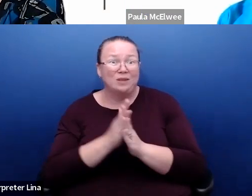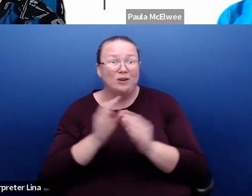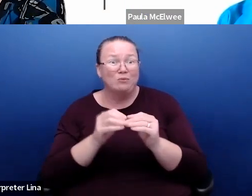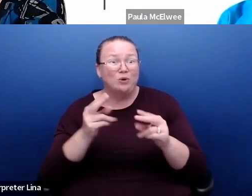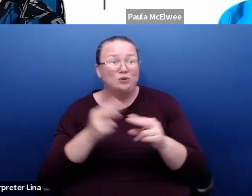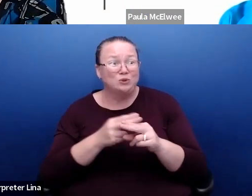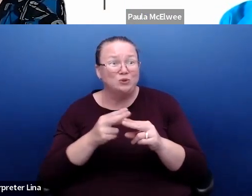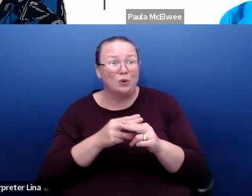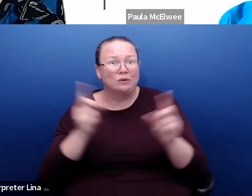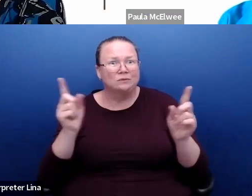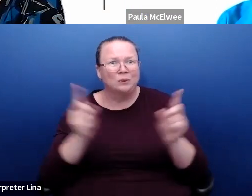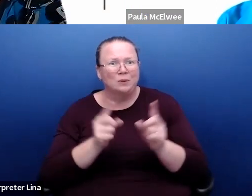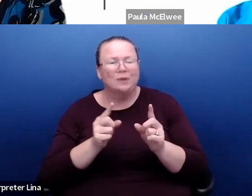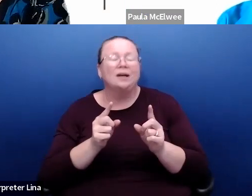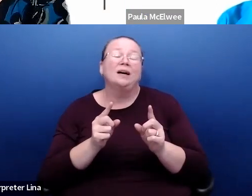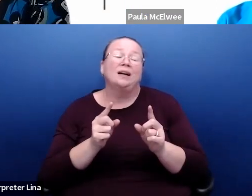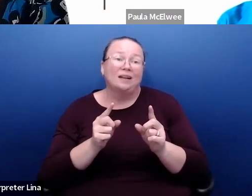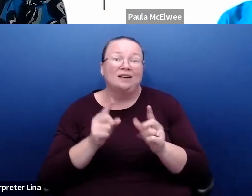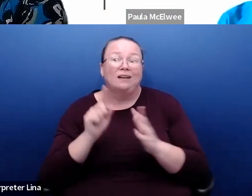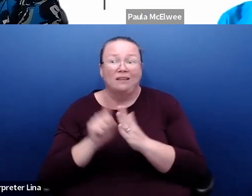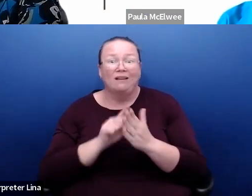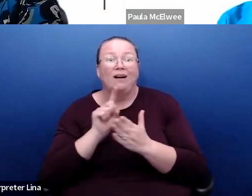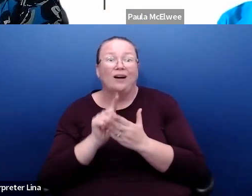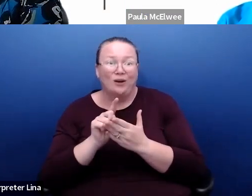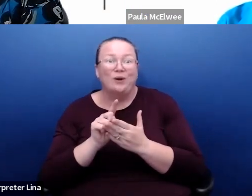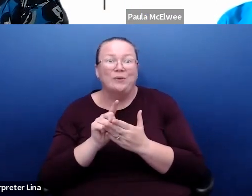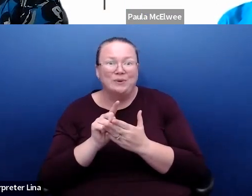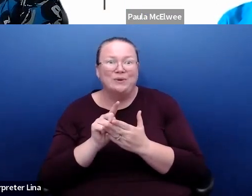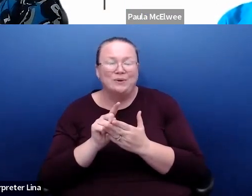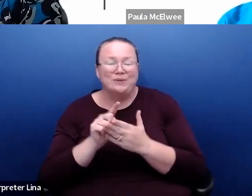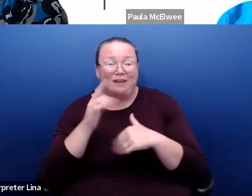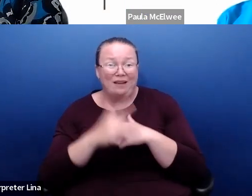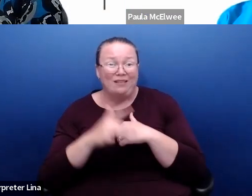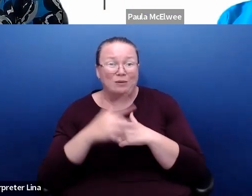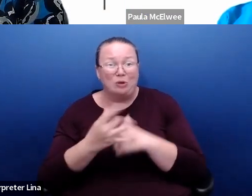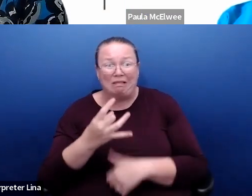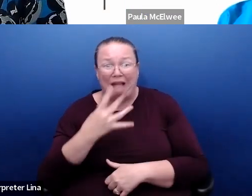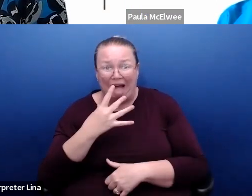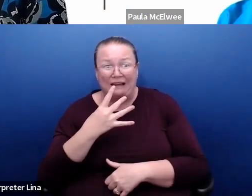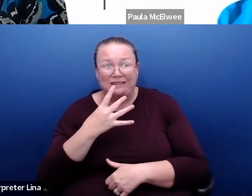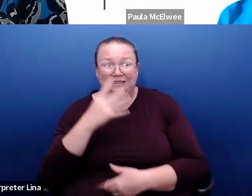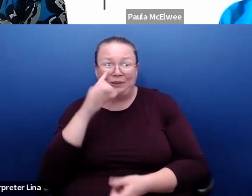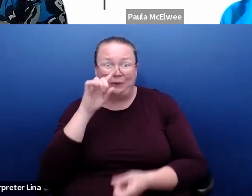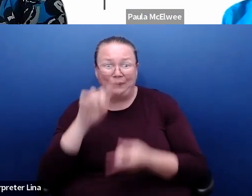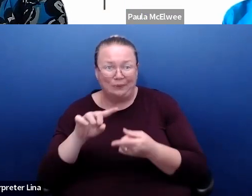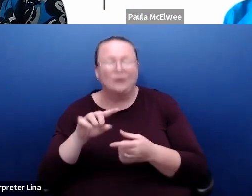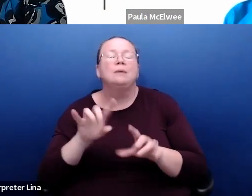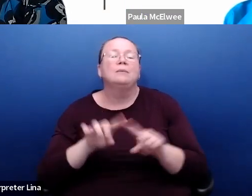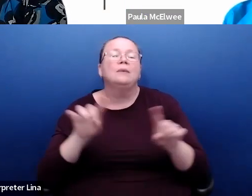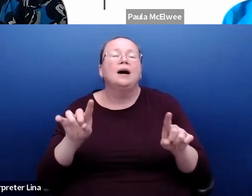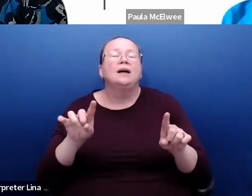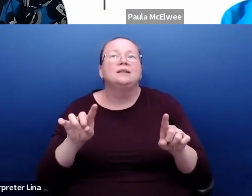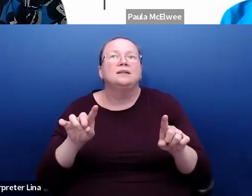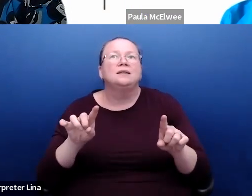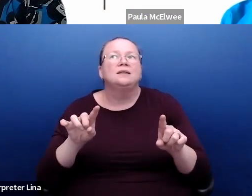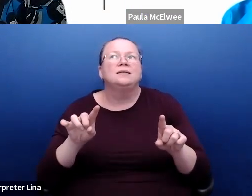those, you know, the hours of available light begin to change, but